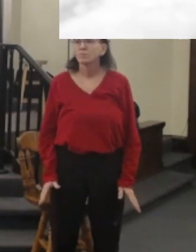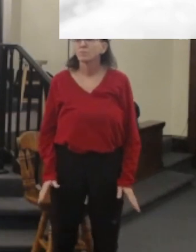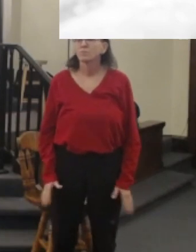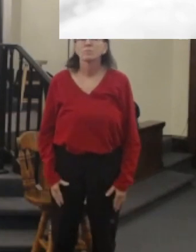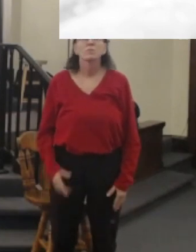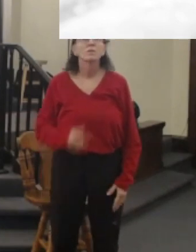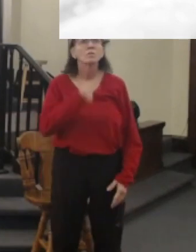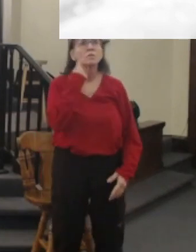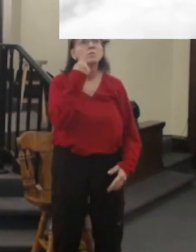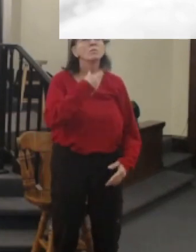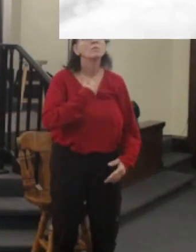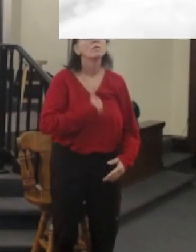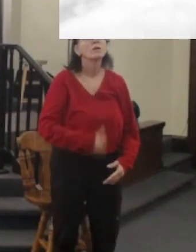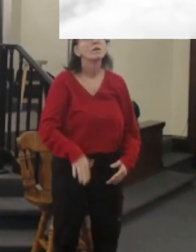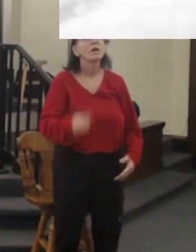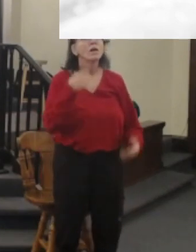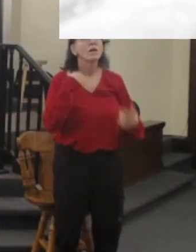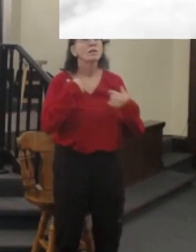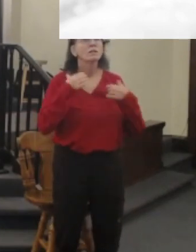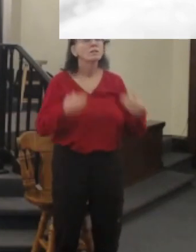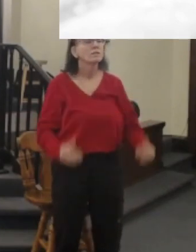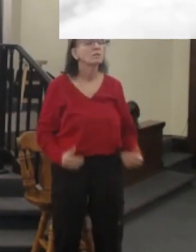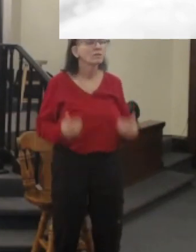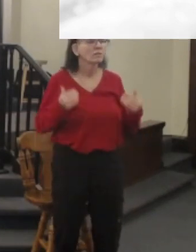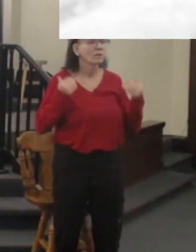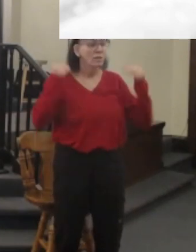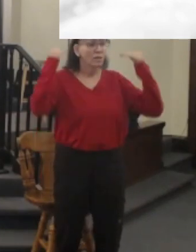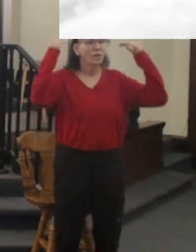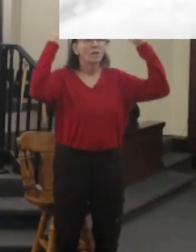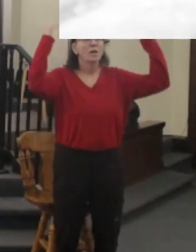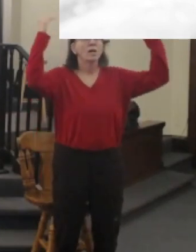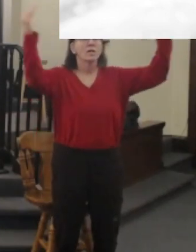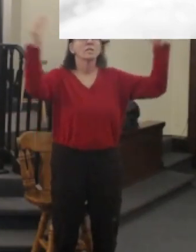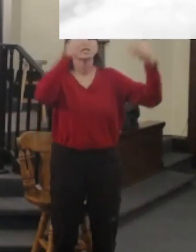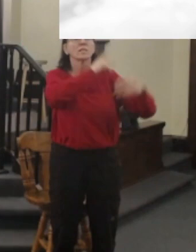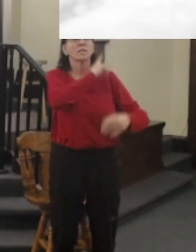Who am I that the highest King would